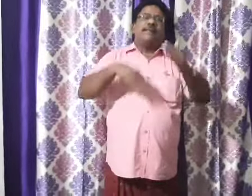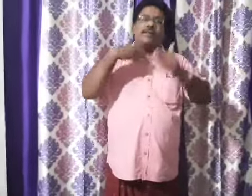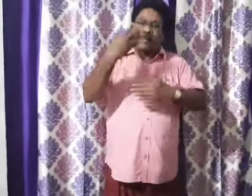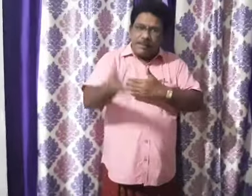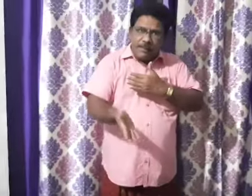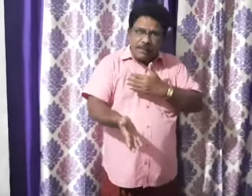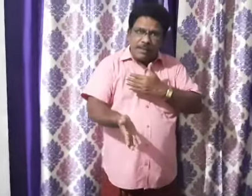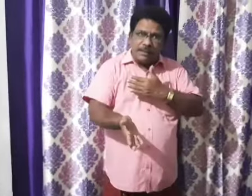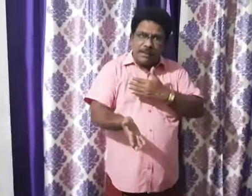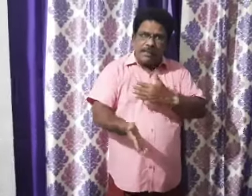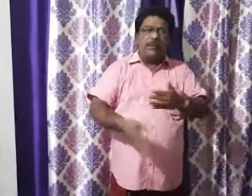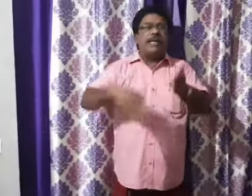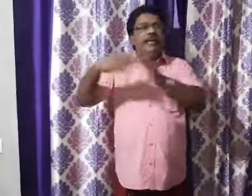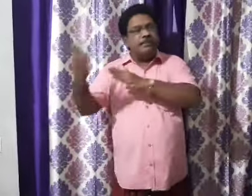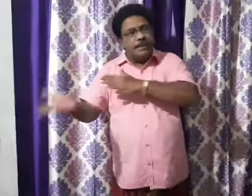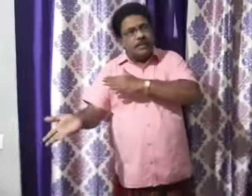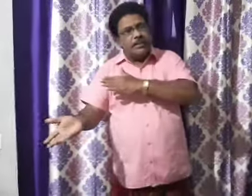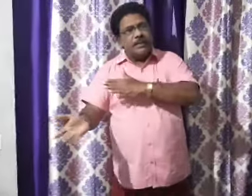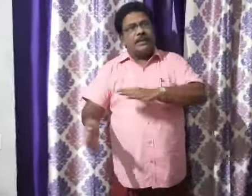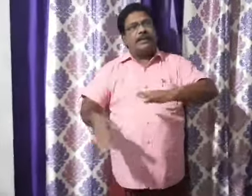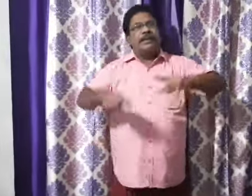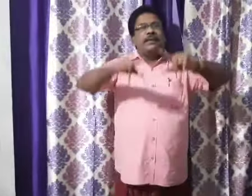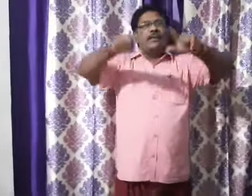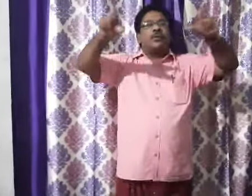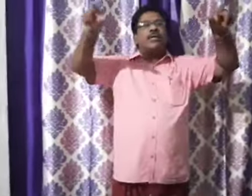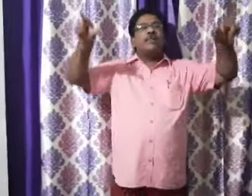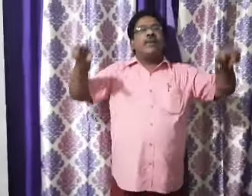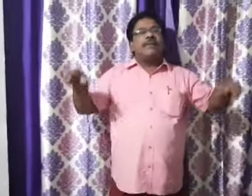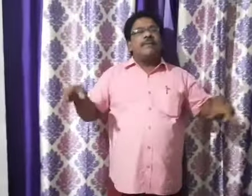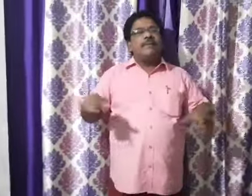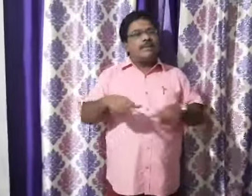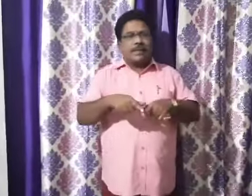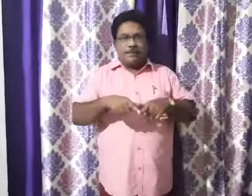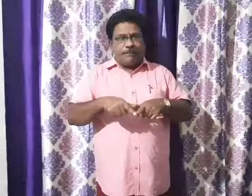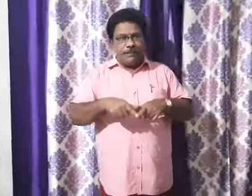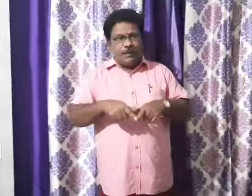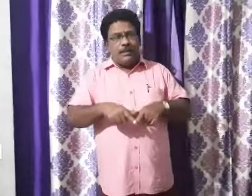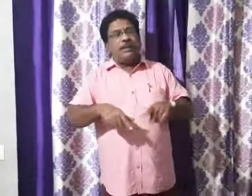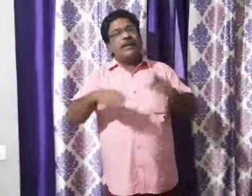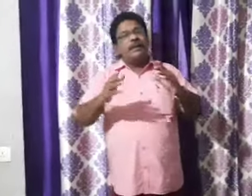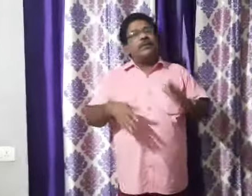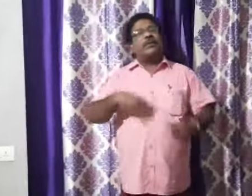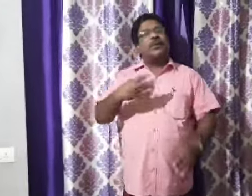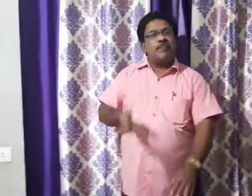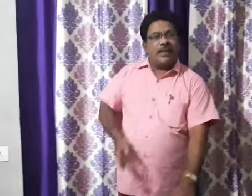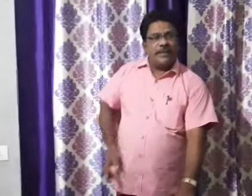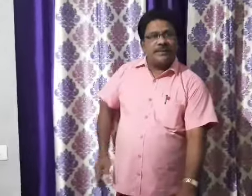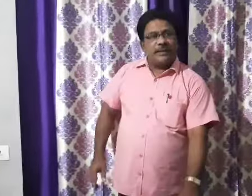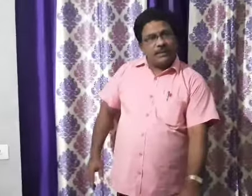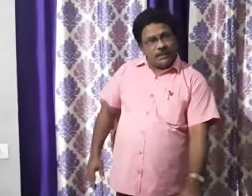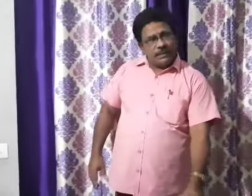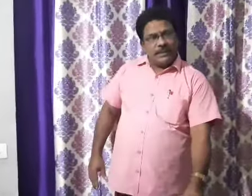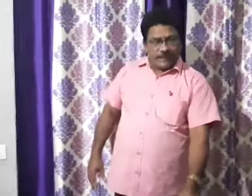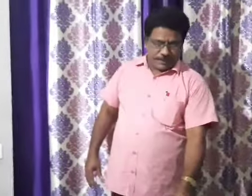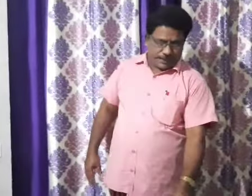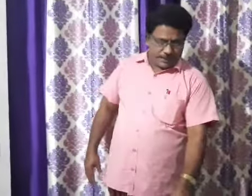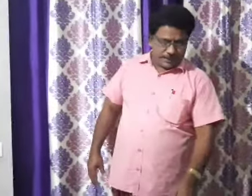whether 5 people are working or 8 people are working, the total production will be same. Okay, the total production will not decrease.